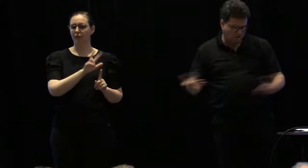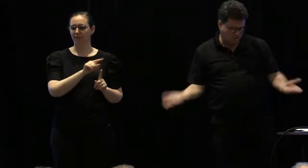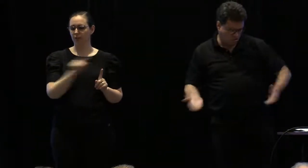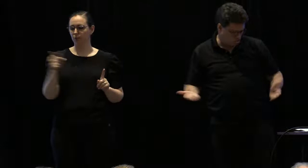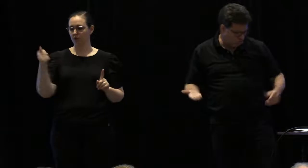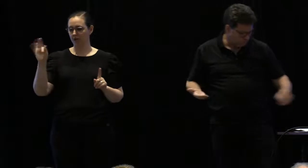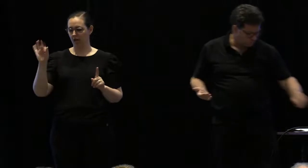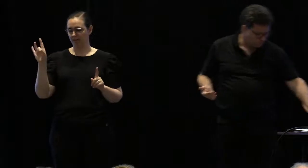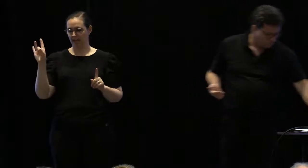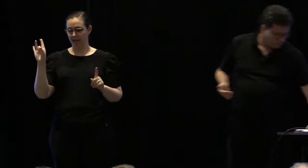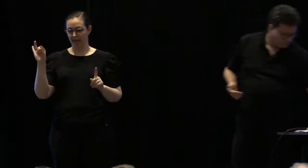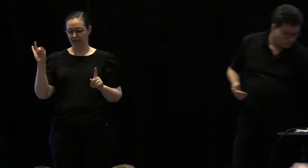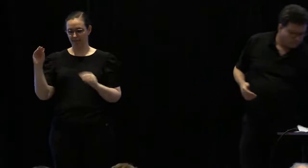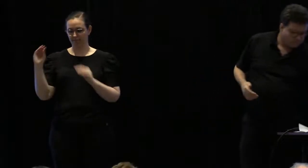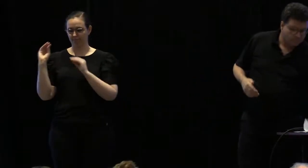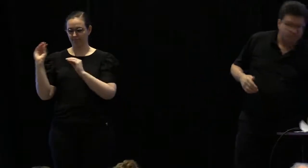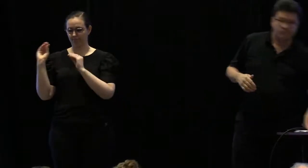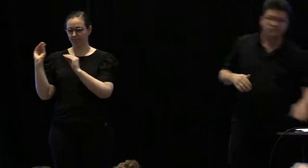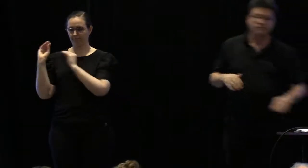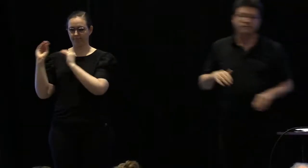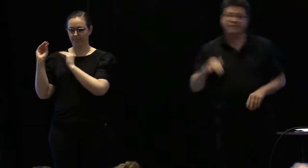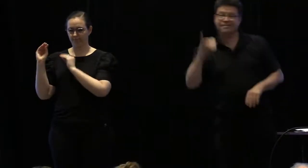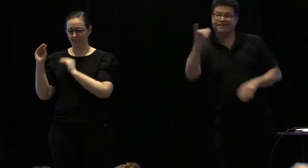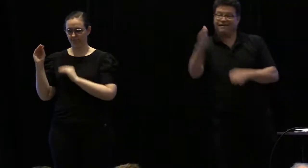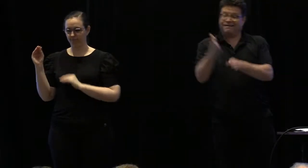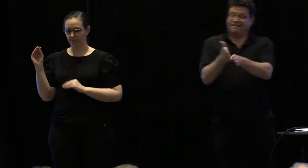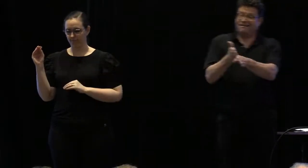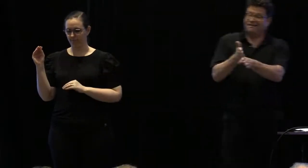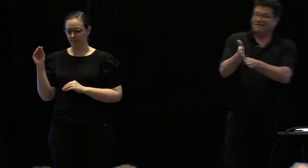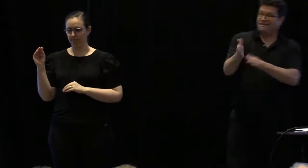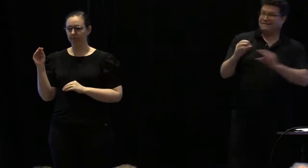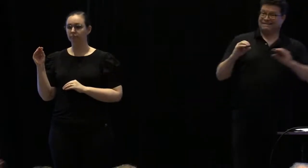Decided to move back to BC.